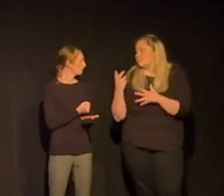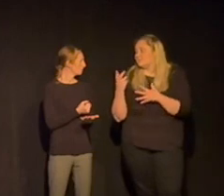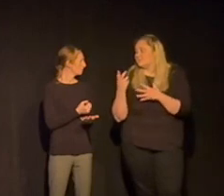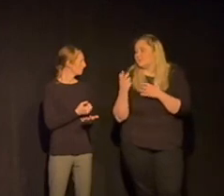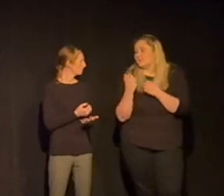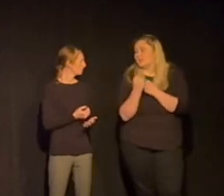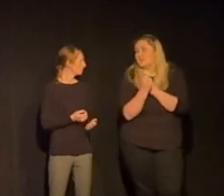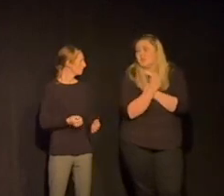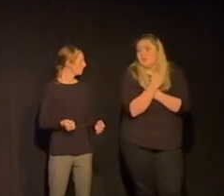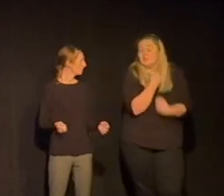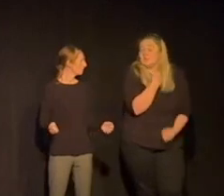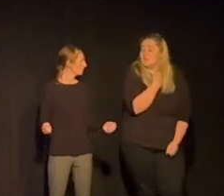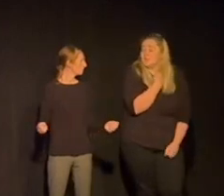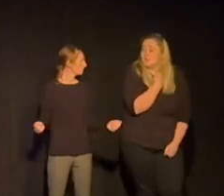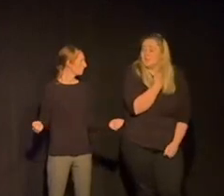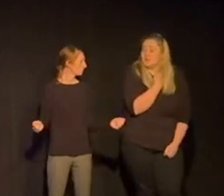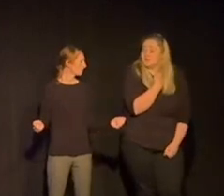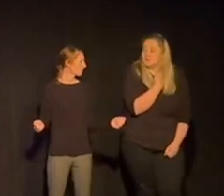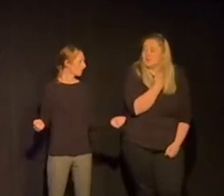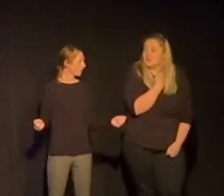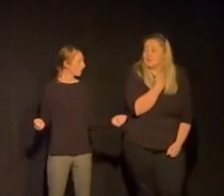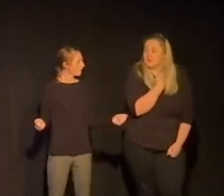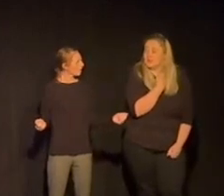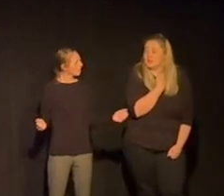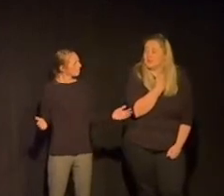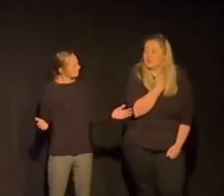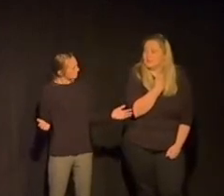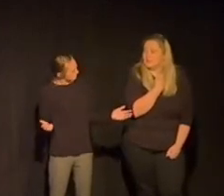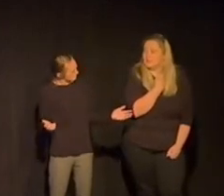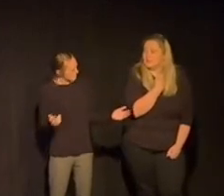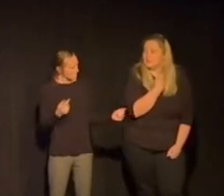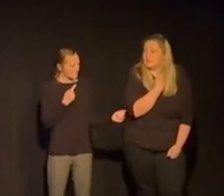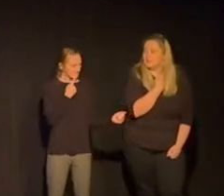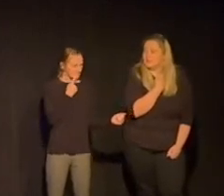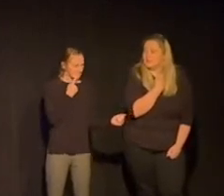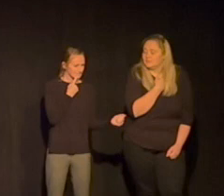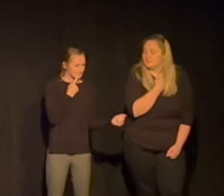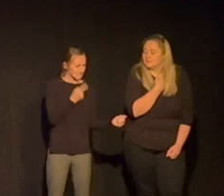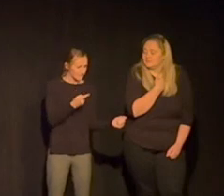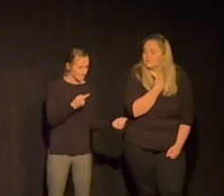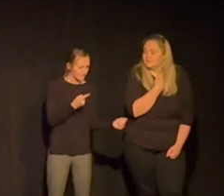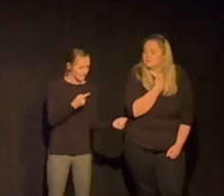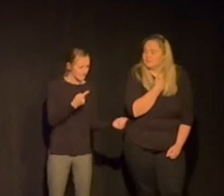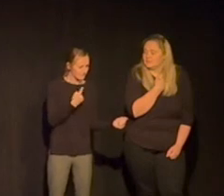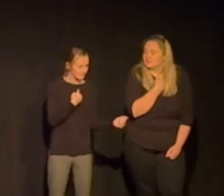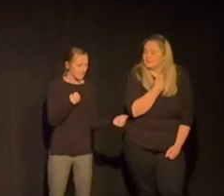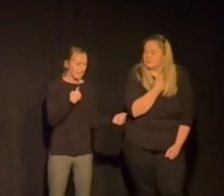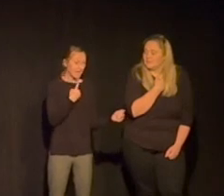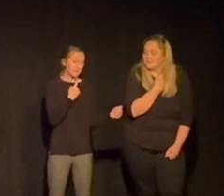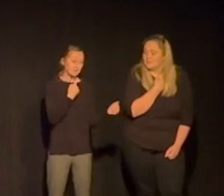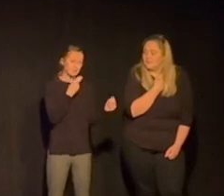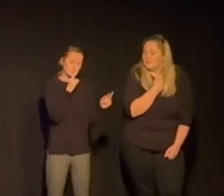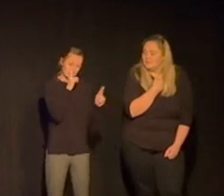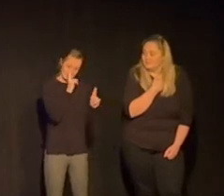love me? I'm saying there's a lot I admire about you.